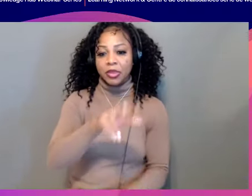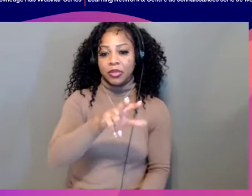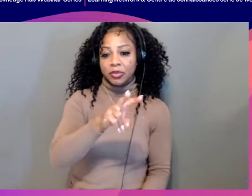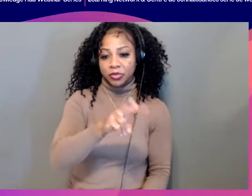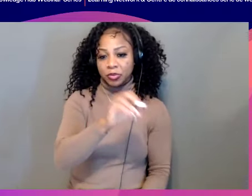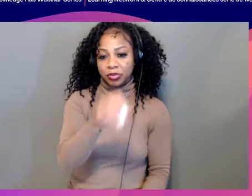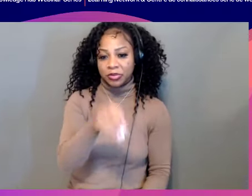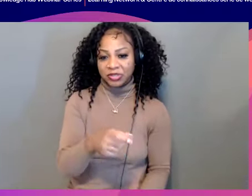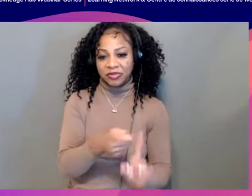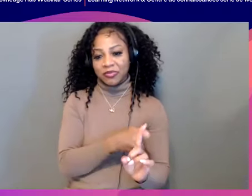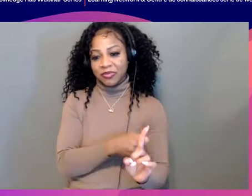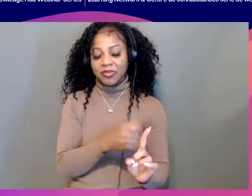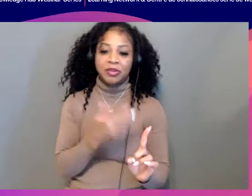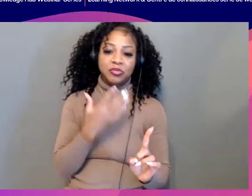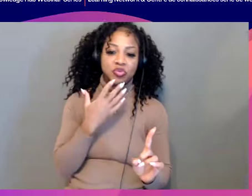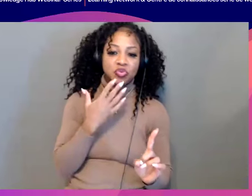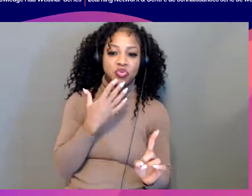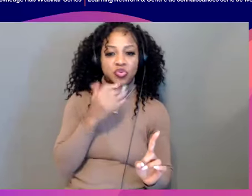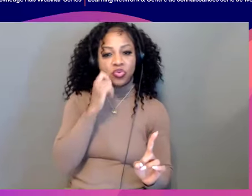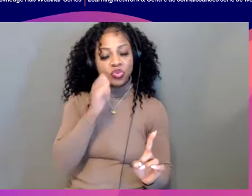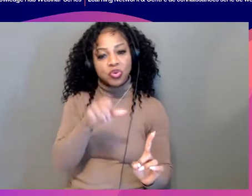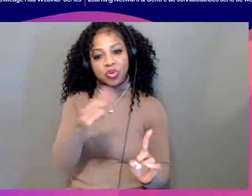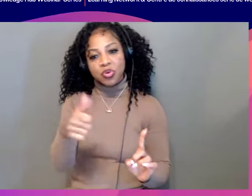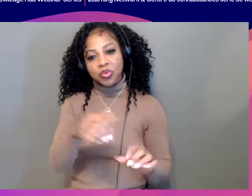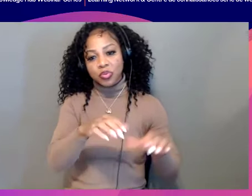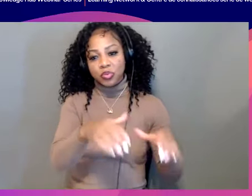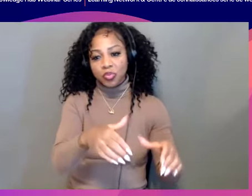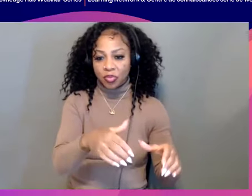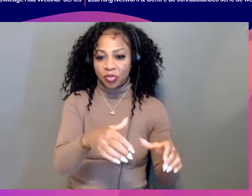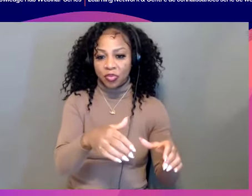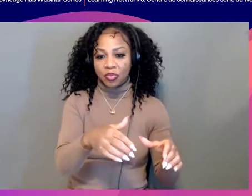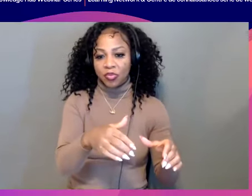32% of respondents from racialized other groups